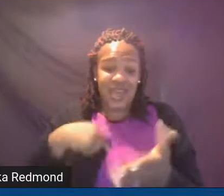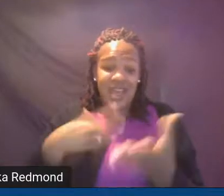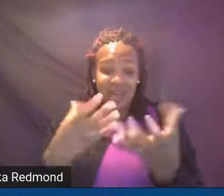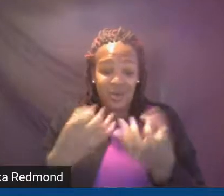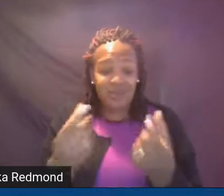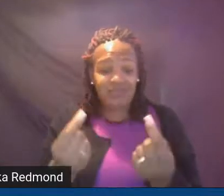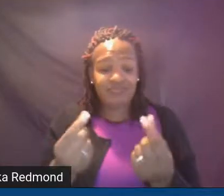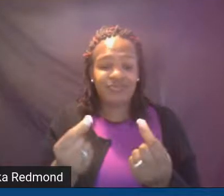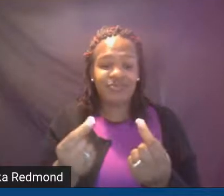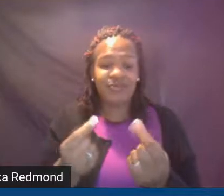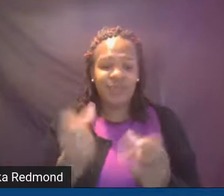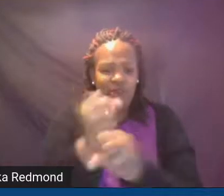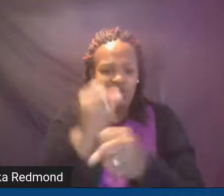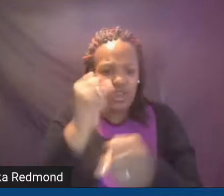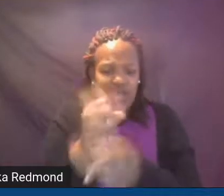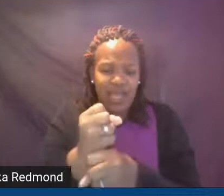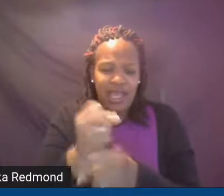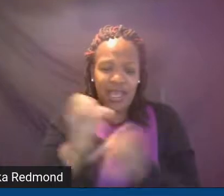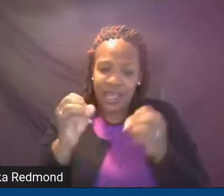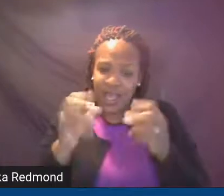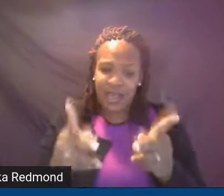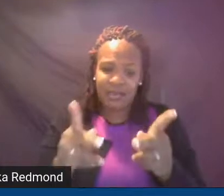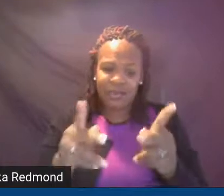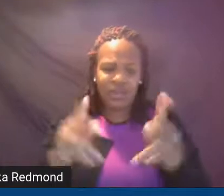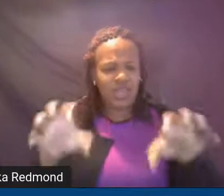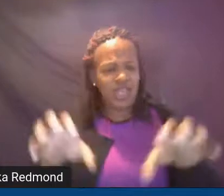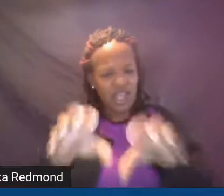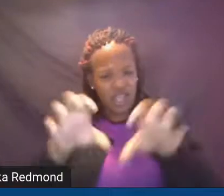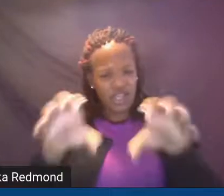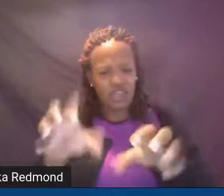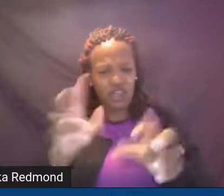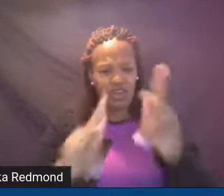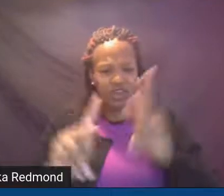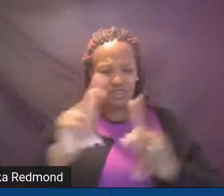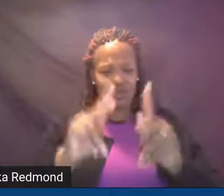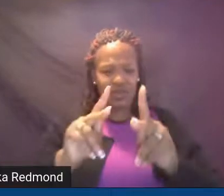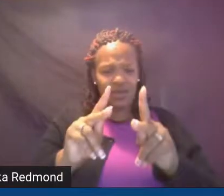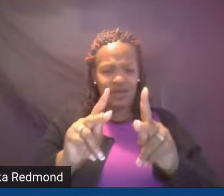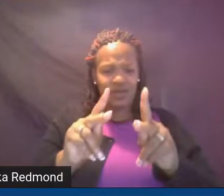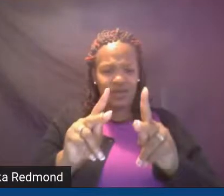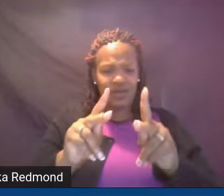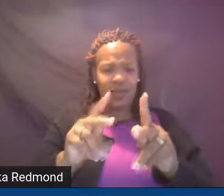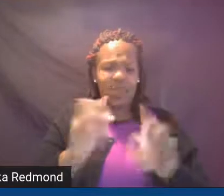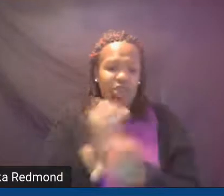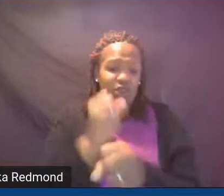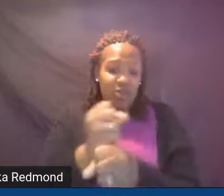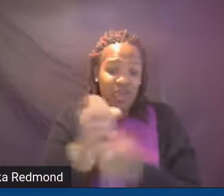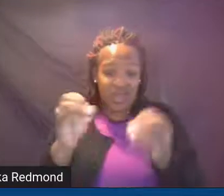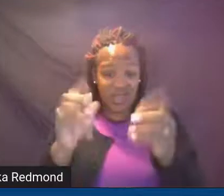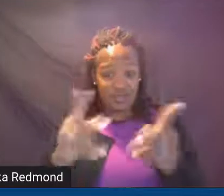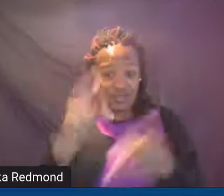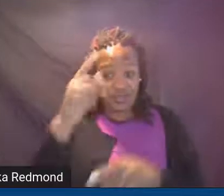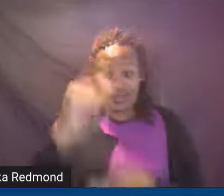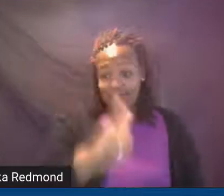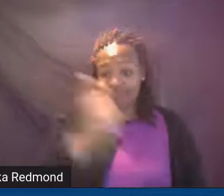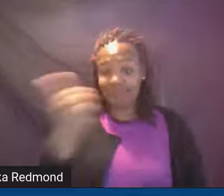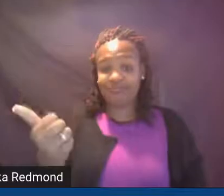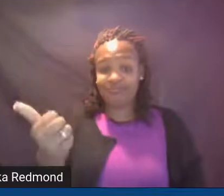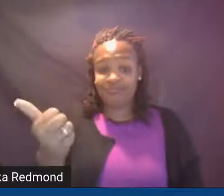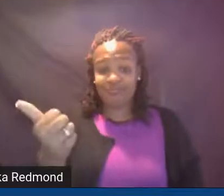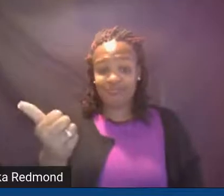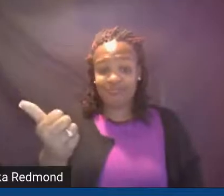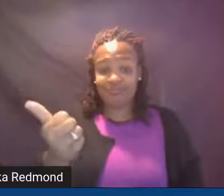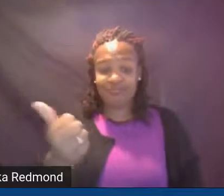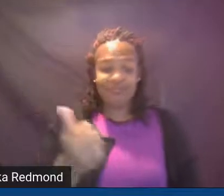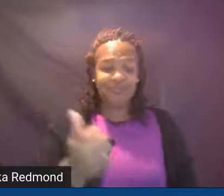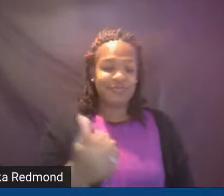and encouraging people to create opportunity for others. And that's really been my why. That's